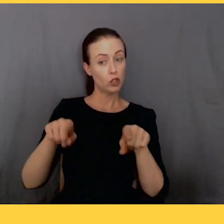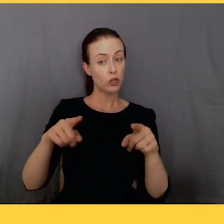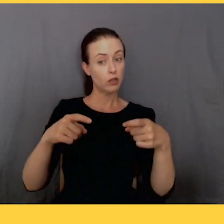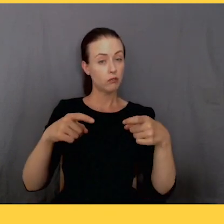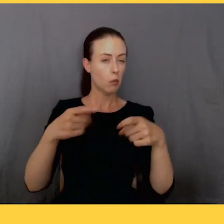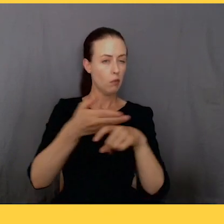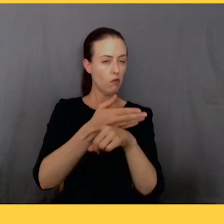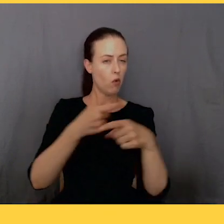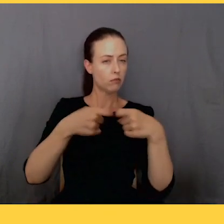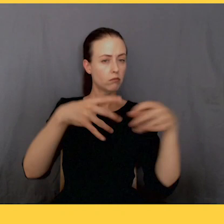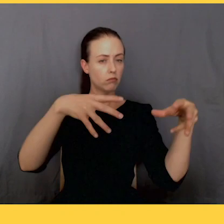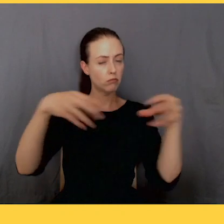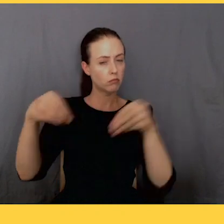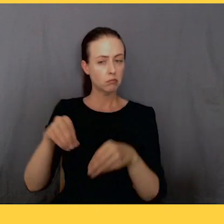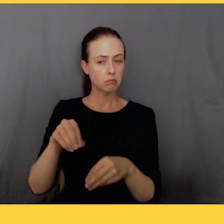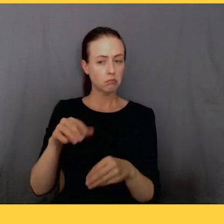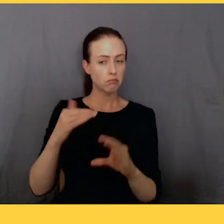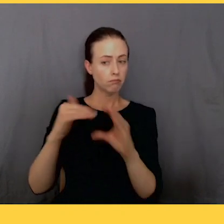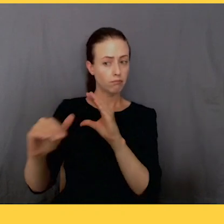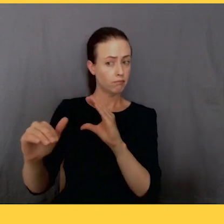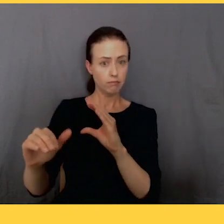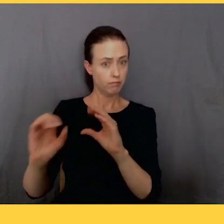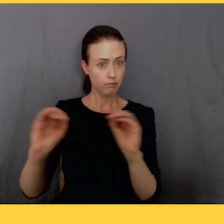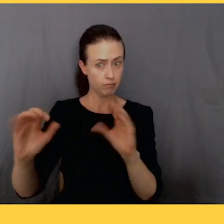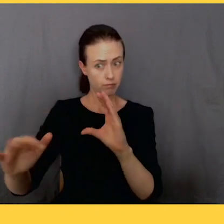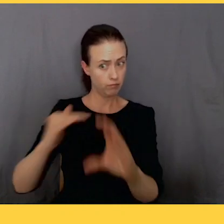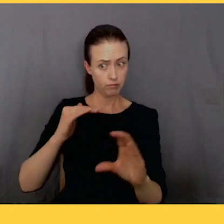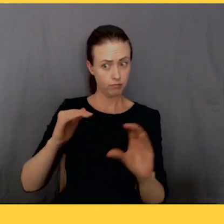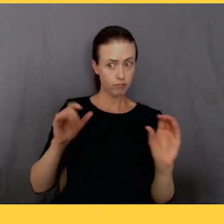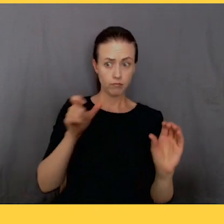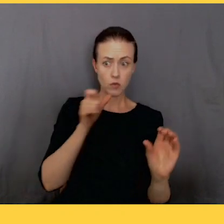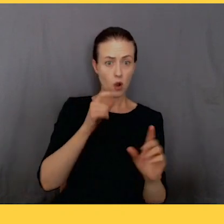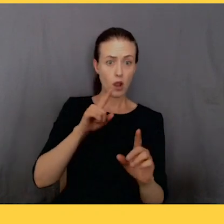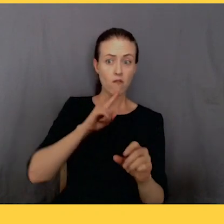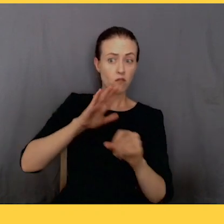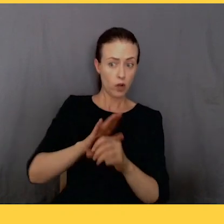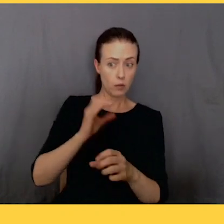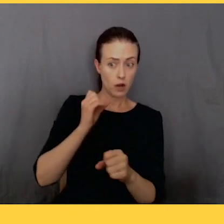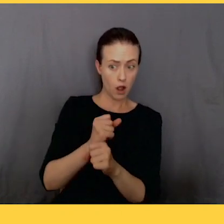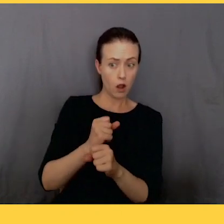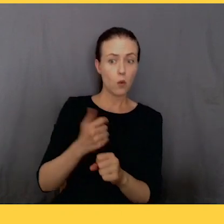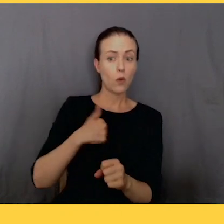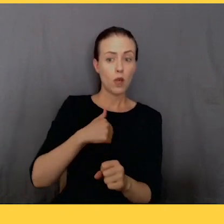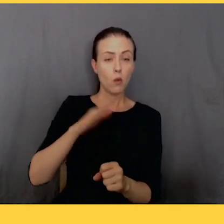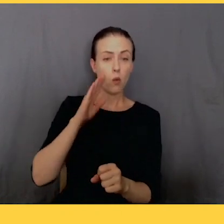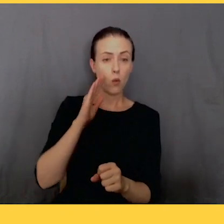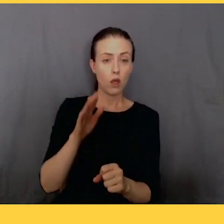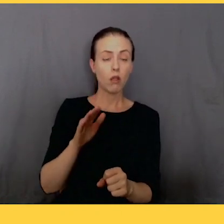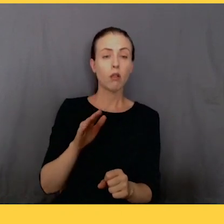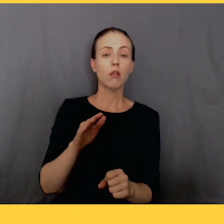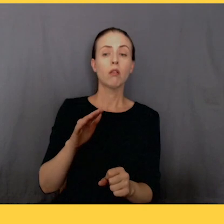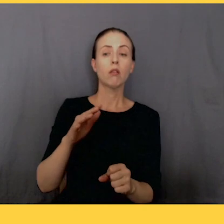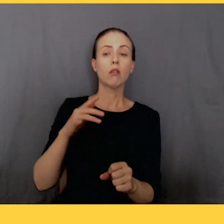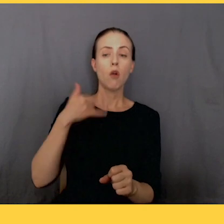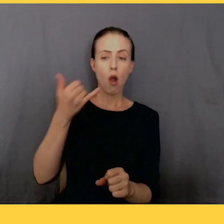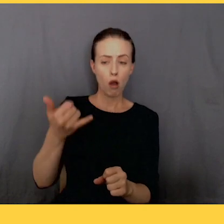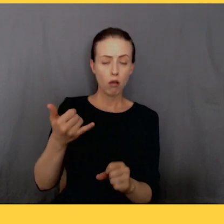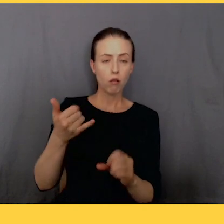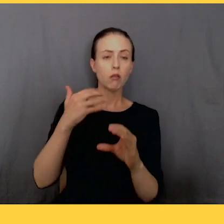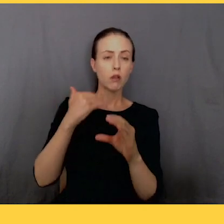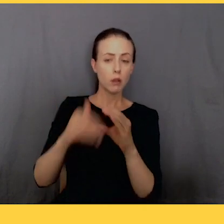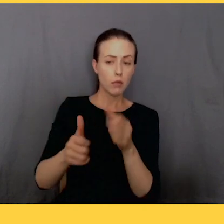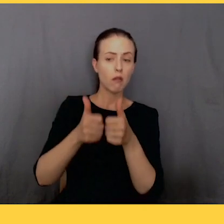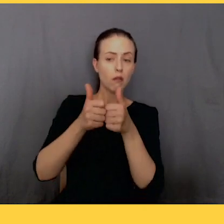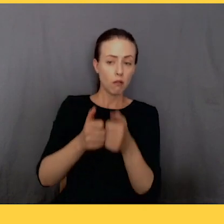up manually and call every single piece of information that we have to contact that critical care customer